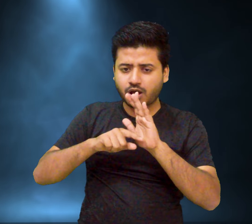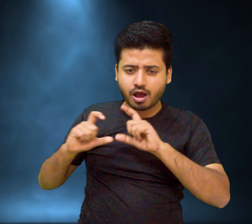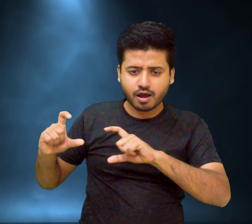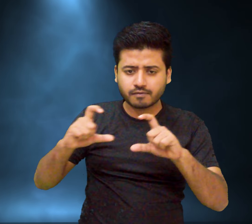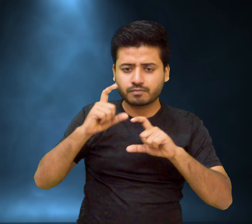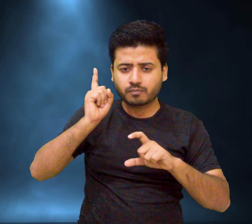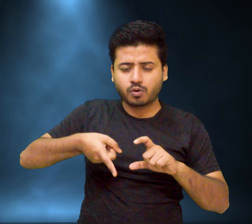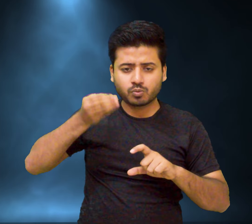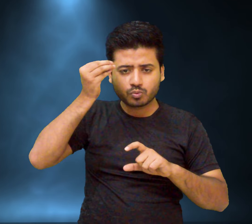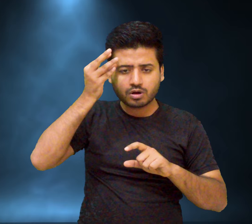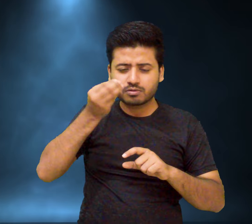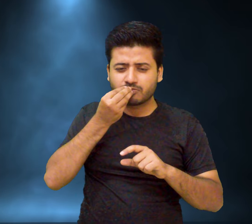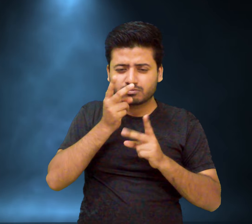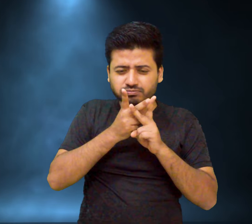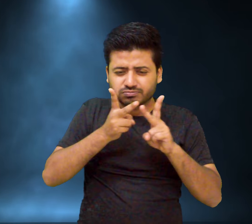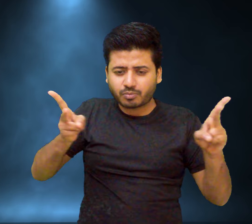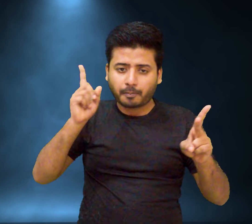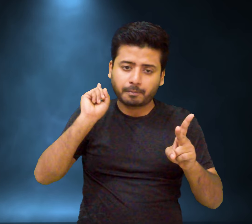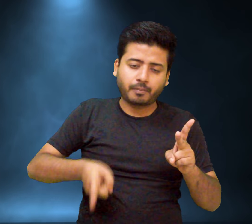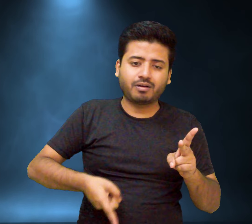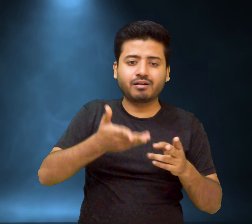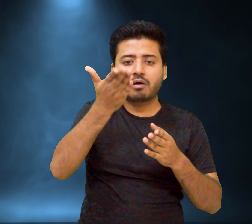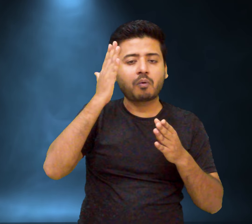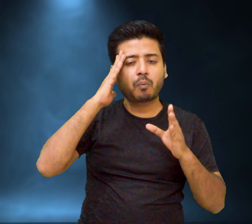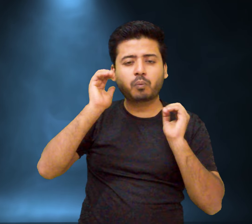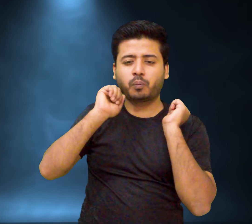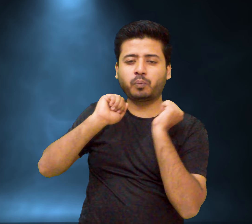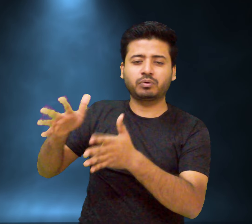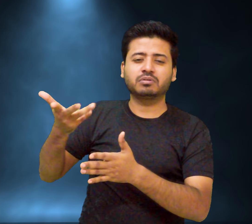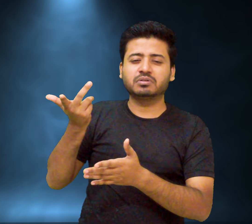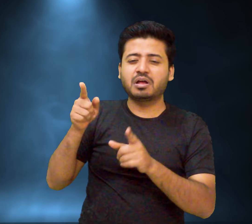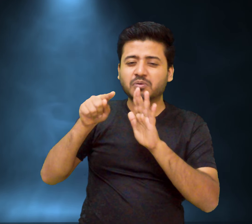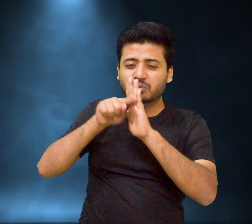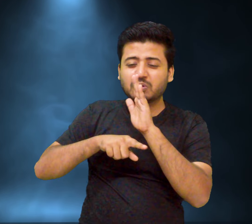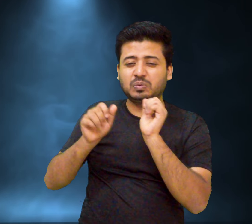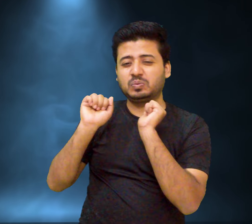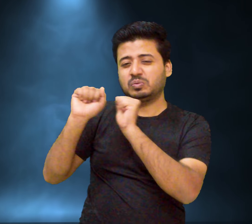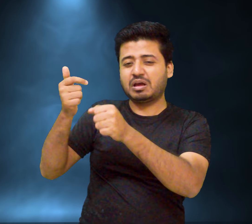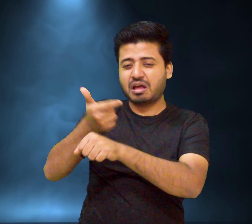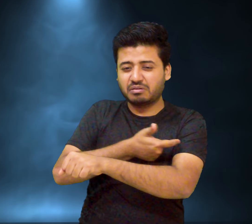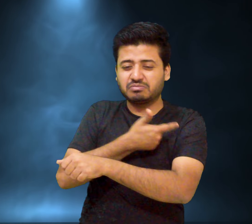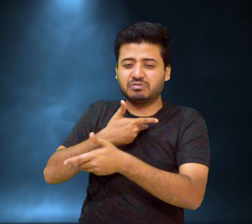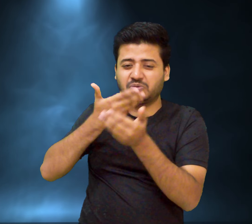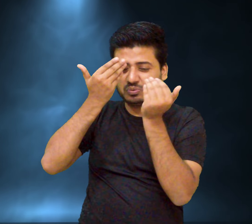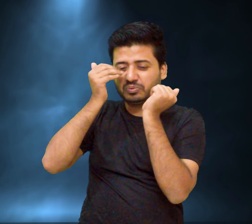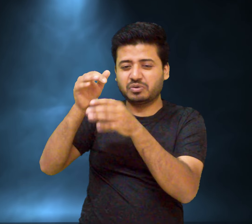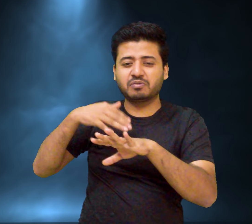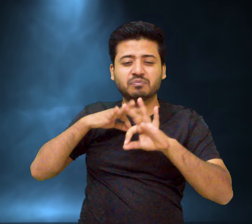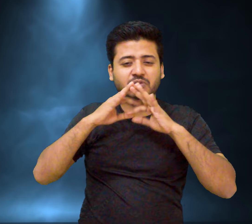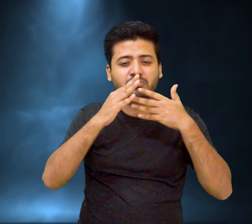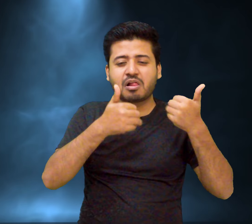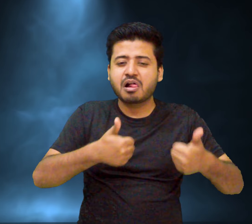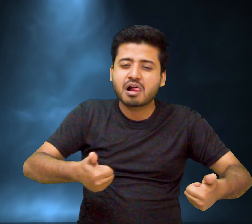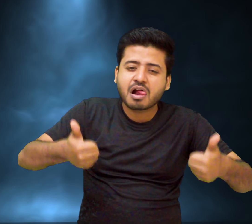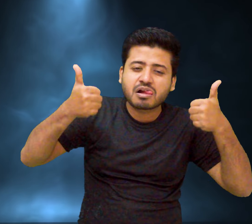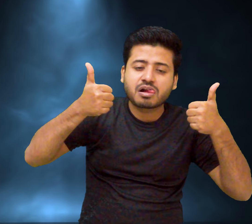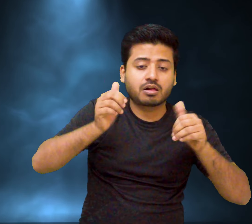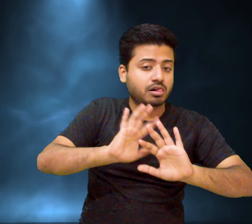studies indicate that piperine can improve memory, decrease inflammation, and protect against cellular damage in the brain. Reduces